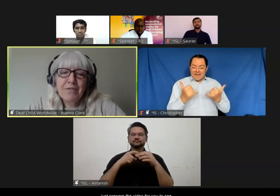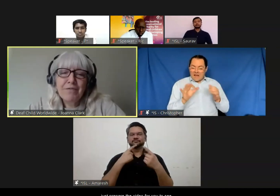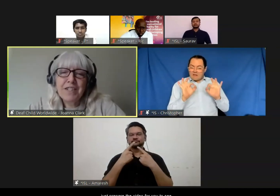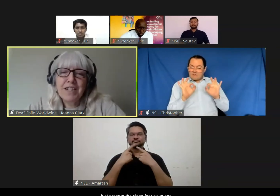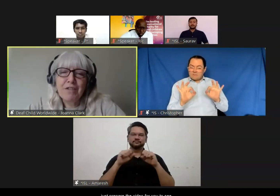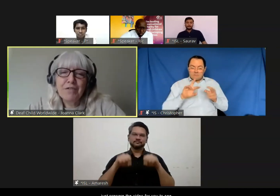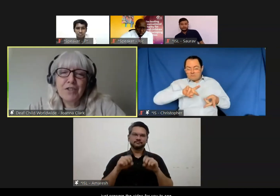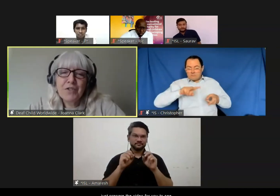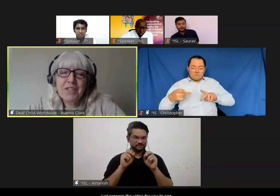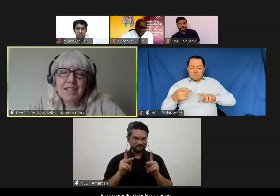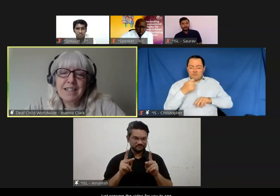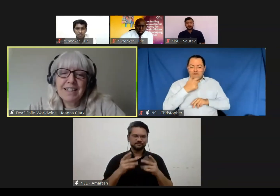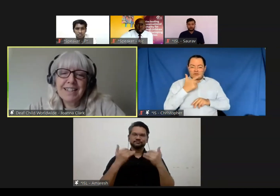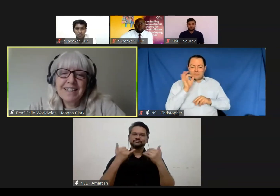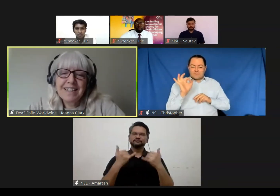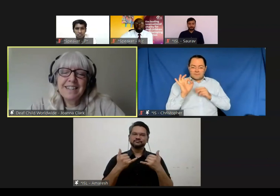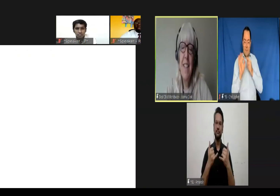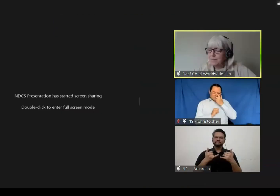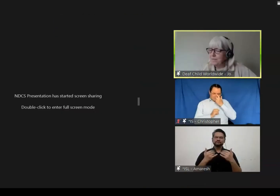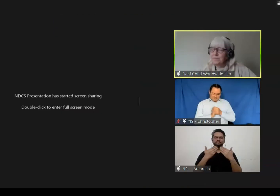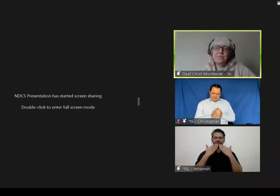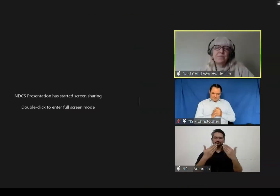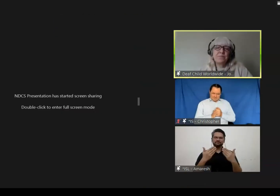the video for you to see.